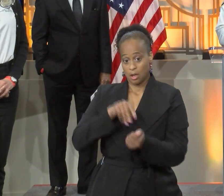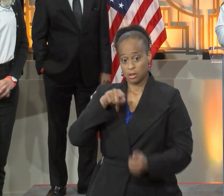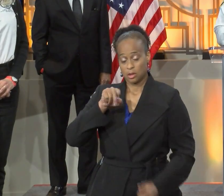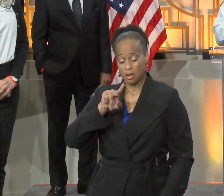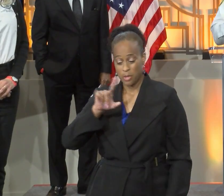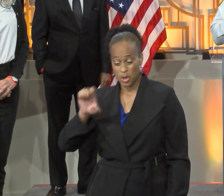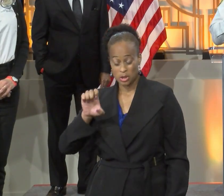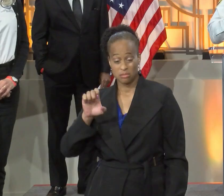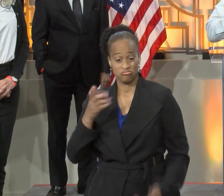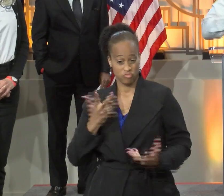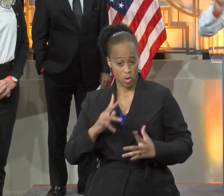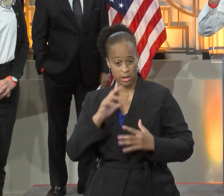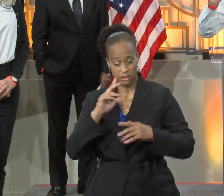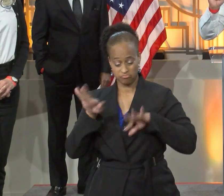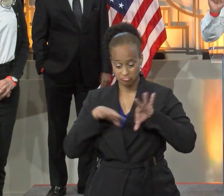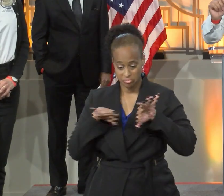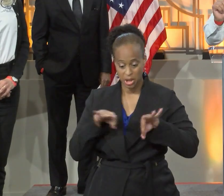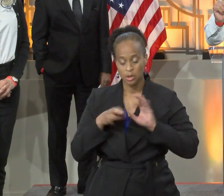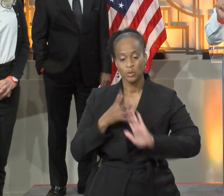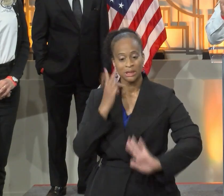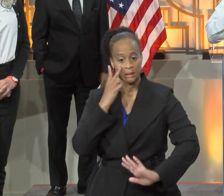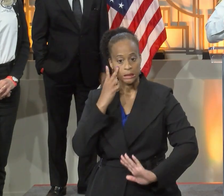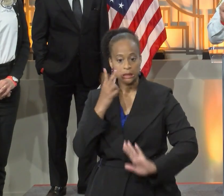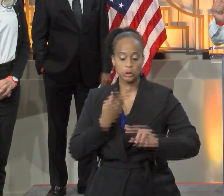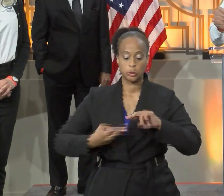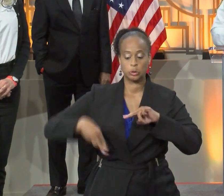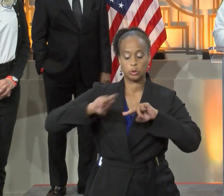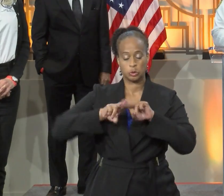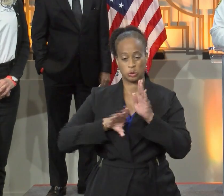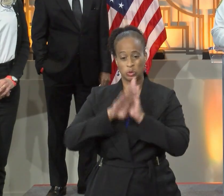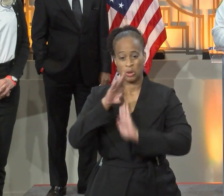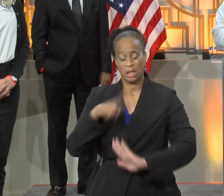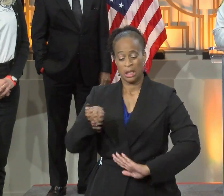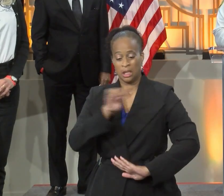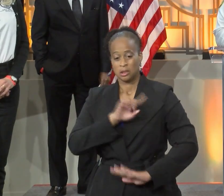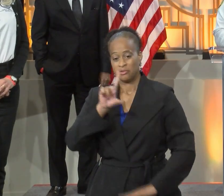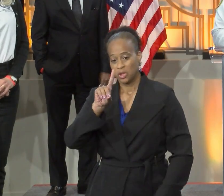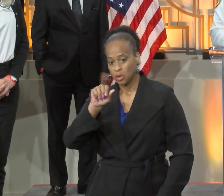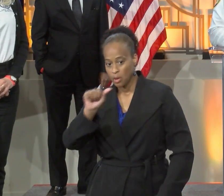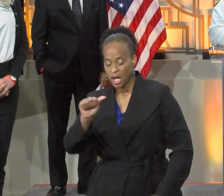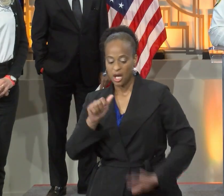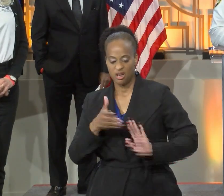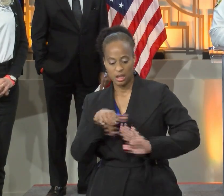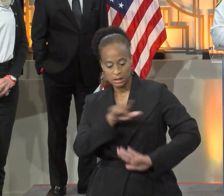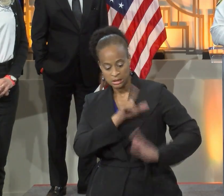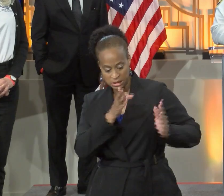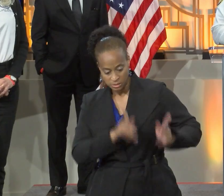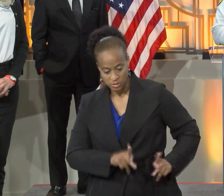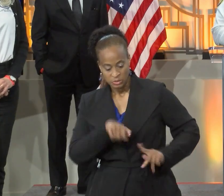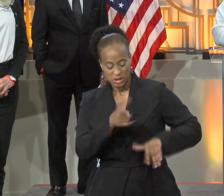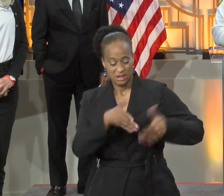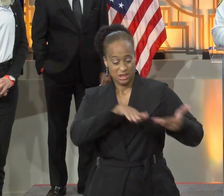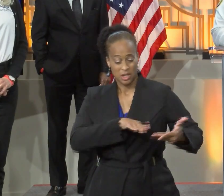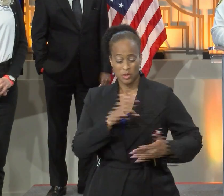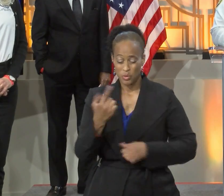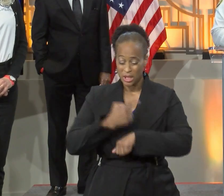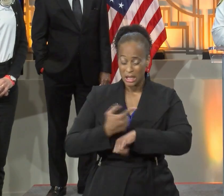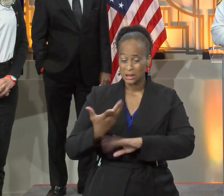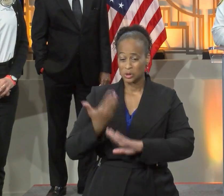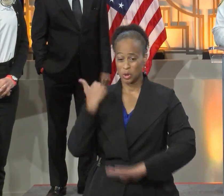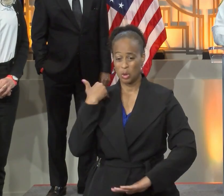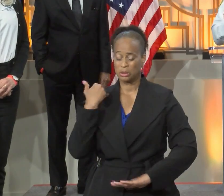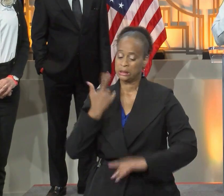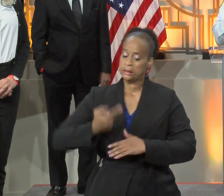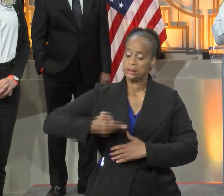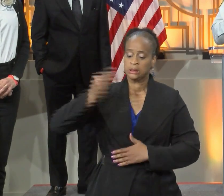we are seeing an increase in the number of DOAs that we're responding to. Just 3 days ago, we had the highest